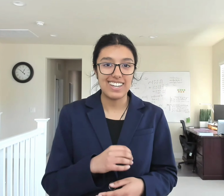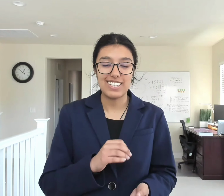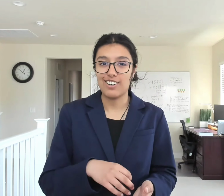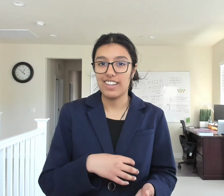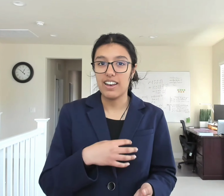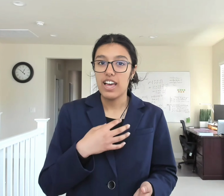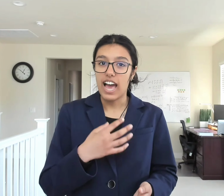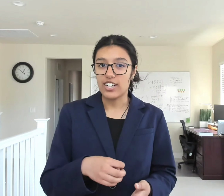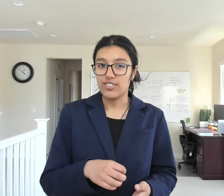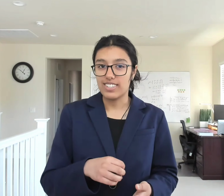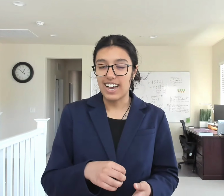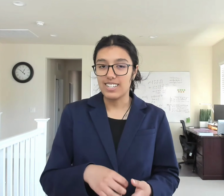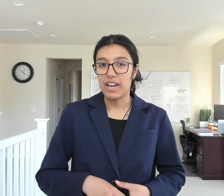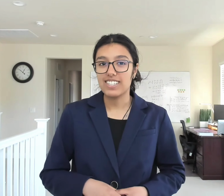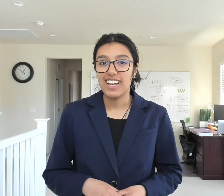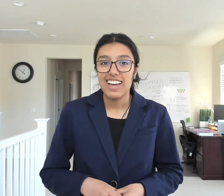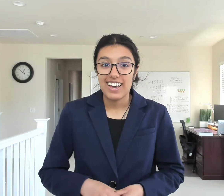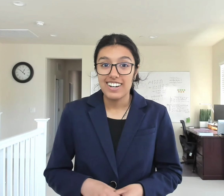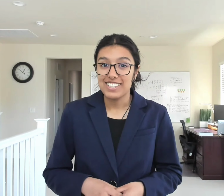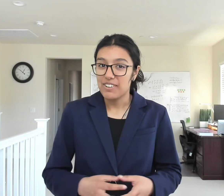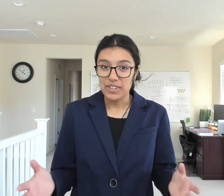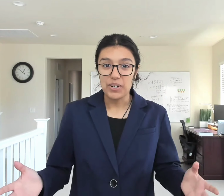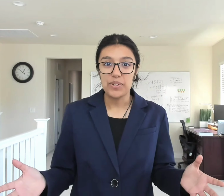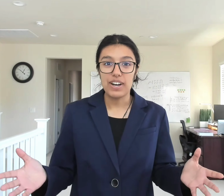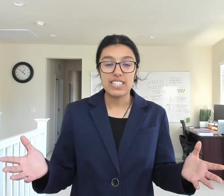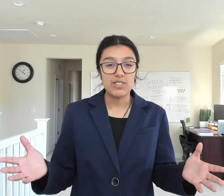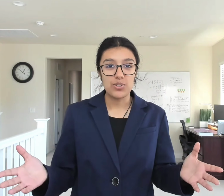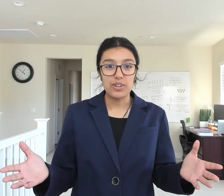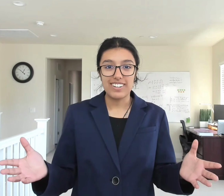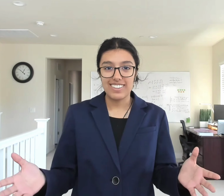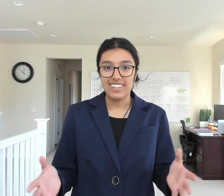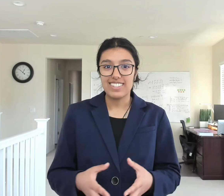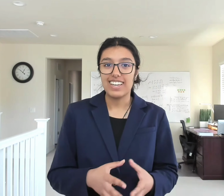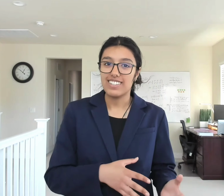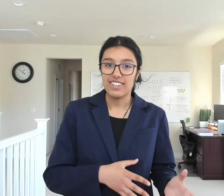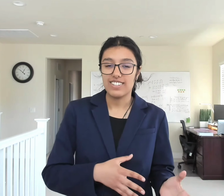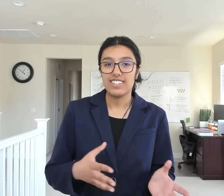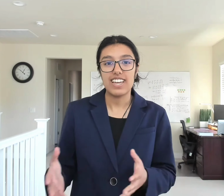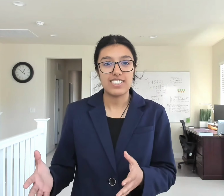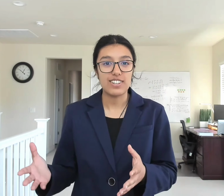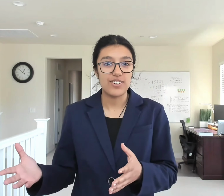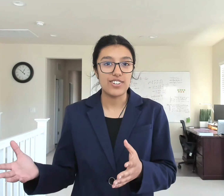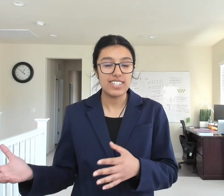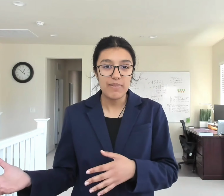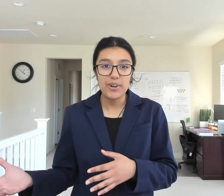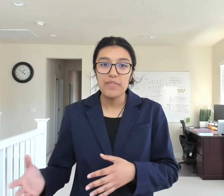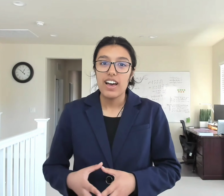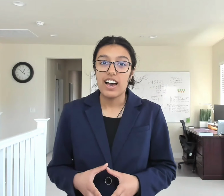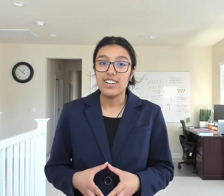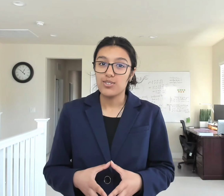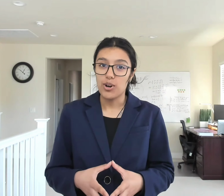once again, hinting on that accuracy aspect. And I really hope you guys enjoyed this ASL to text converter